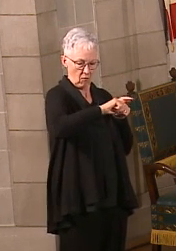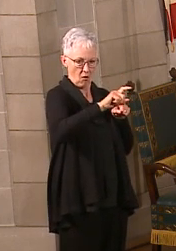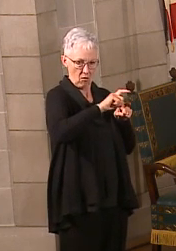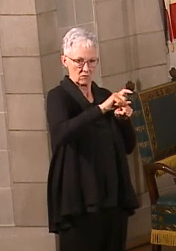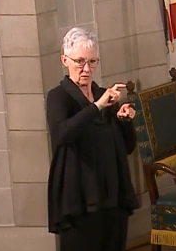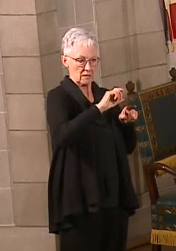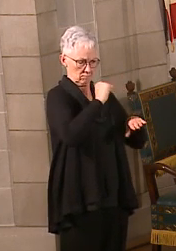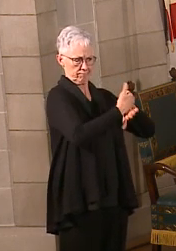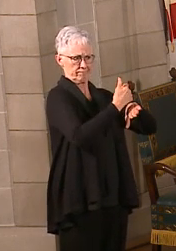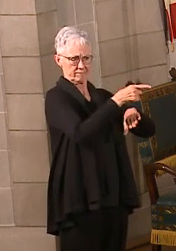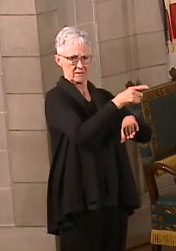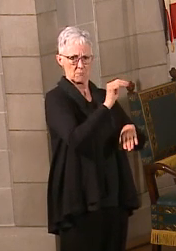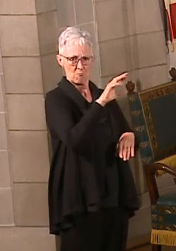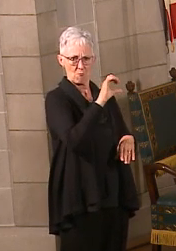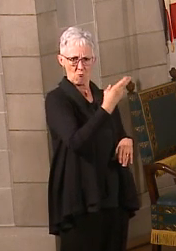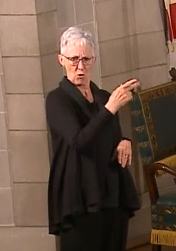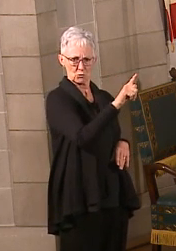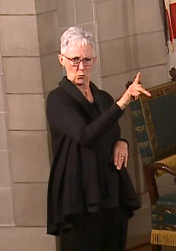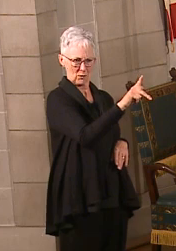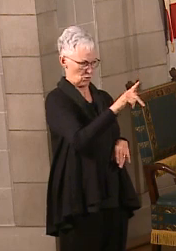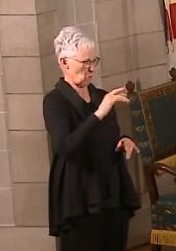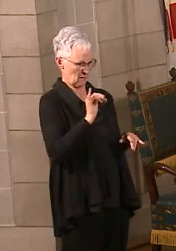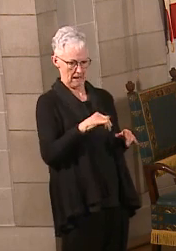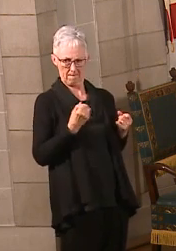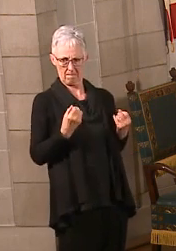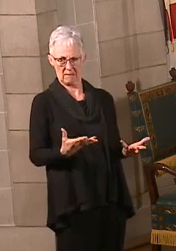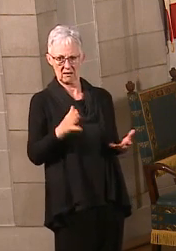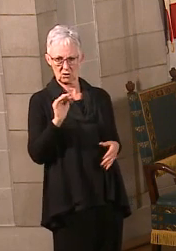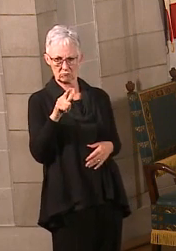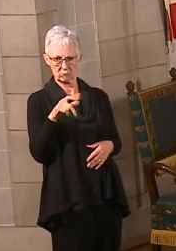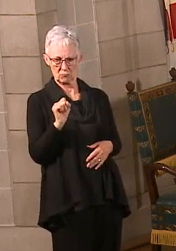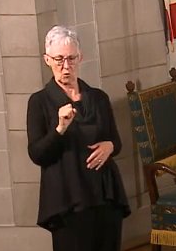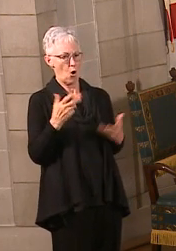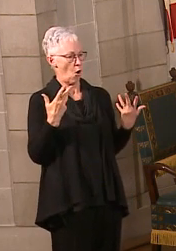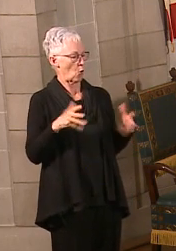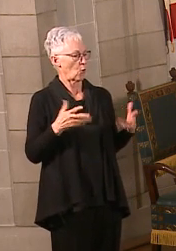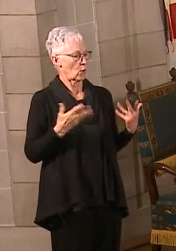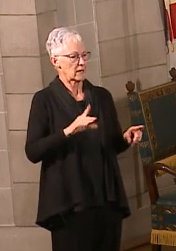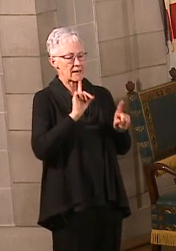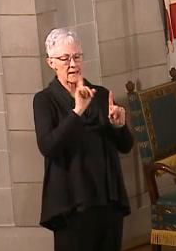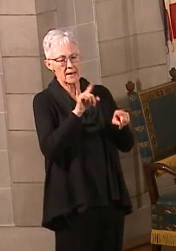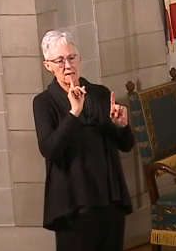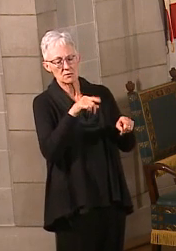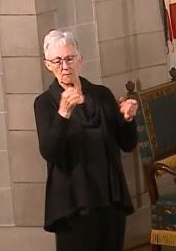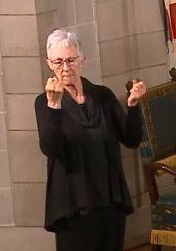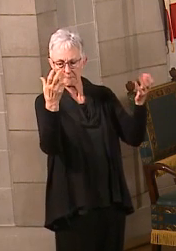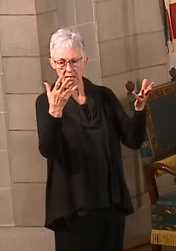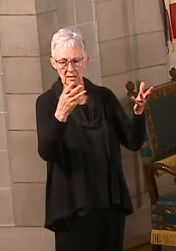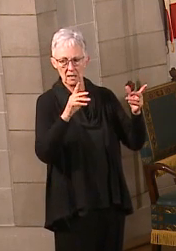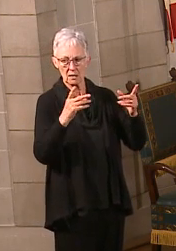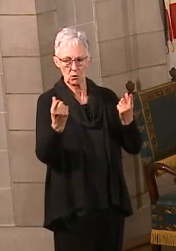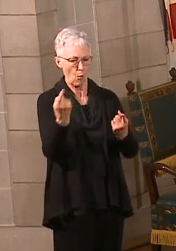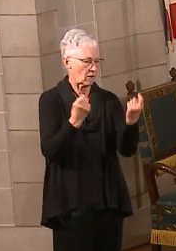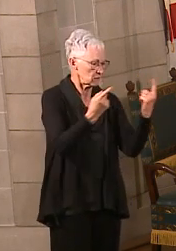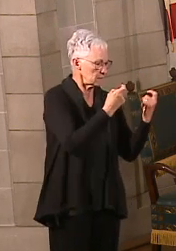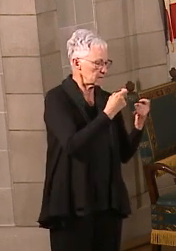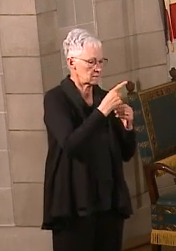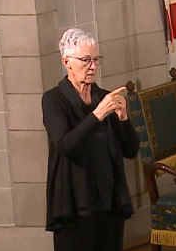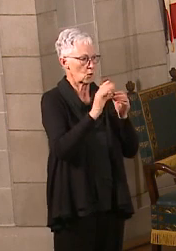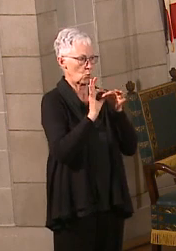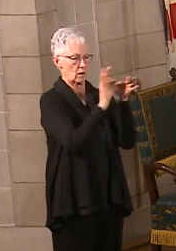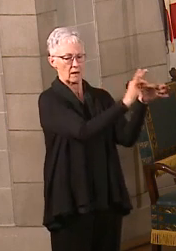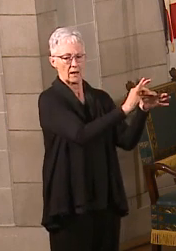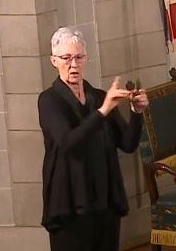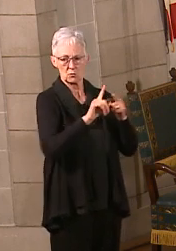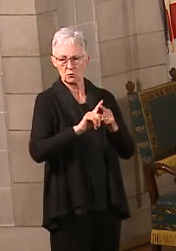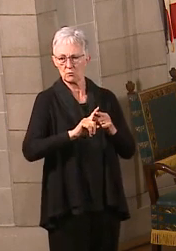also answered over 520 questions, specifically about the directed health measure that we have in place in Lincoln and Lancaster County that we put into